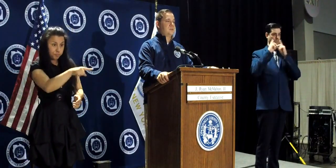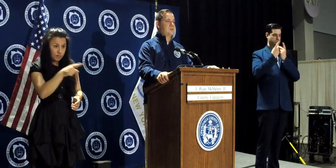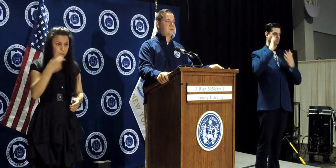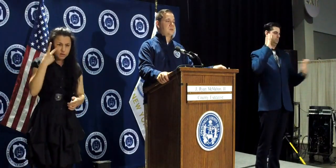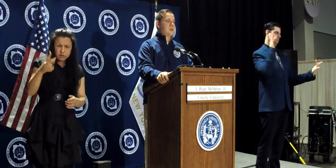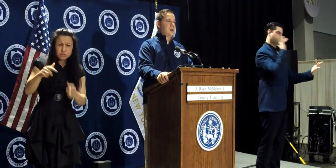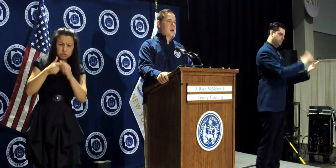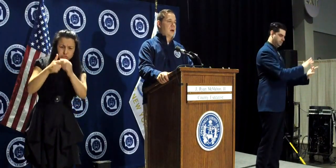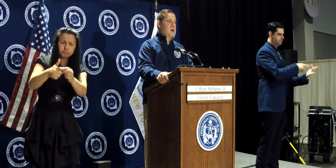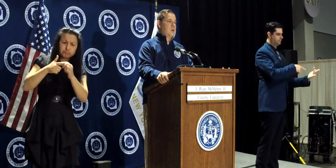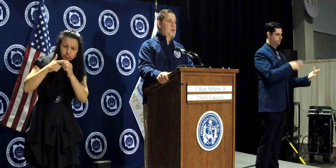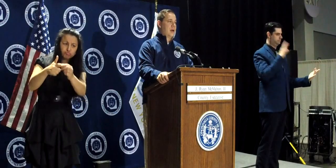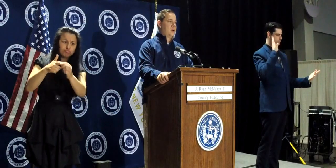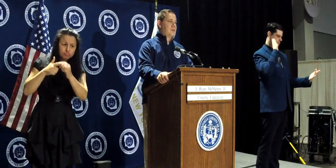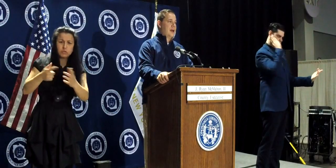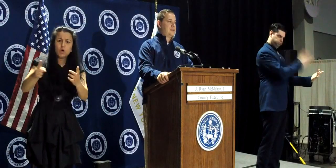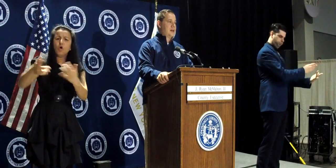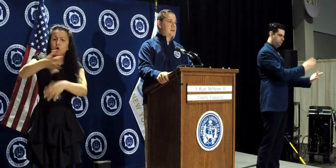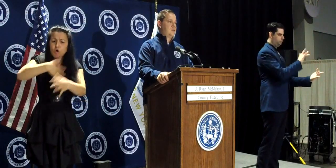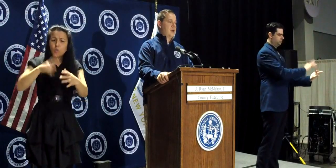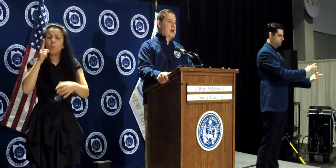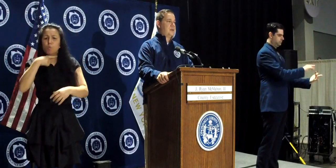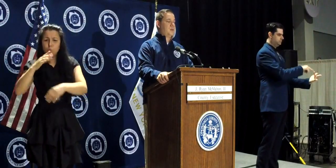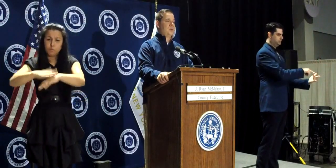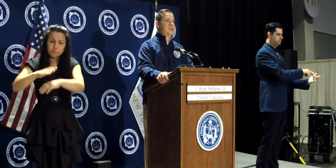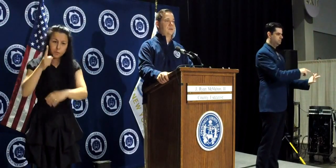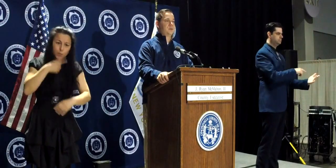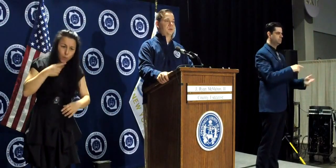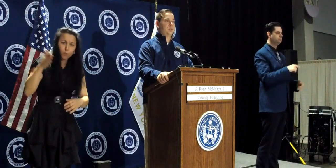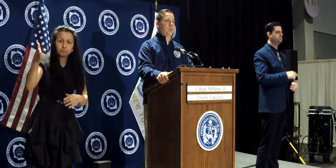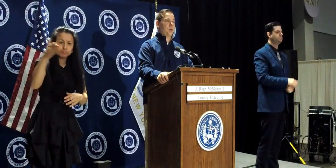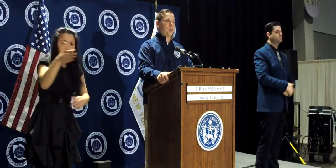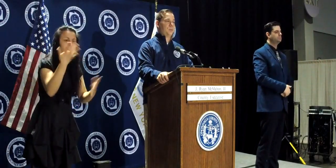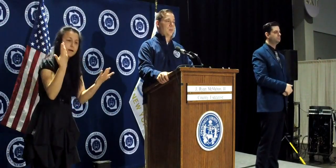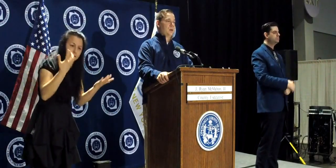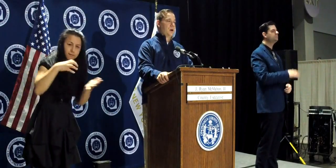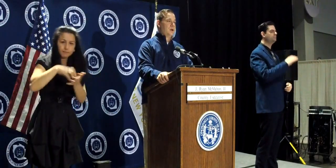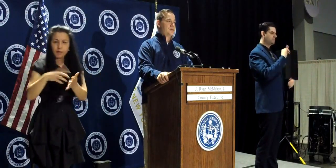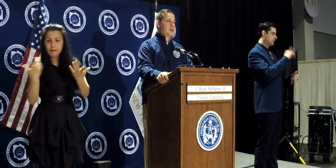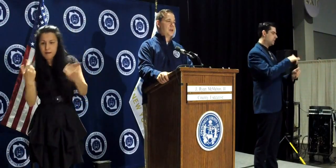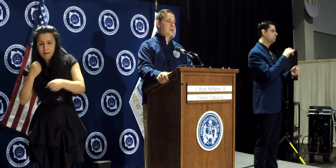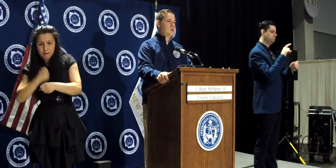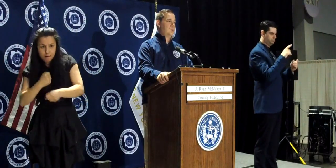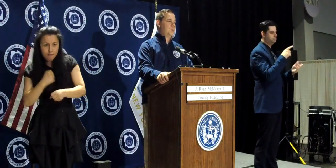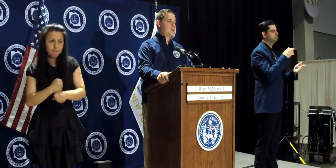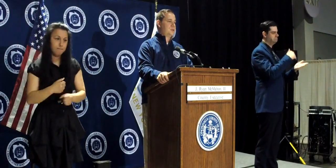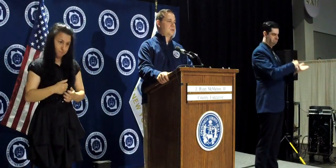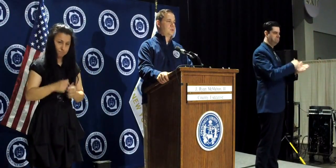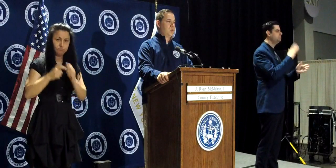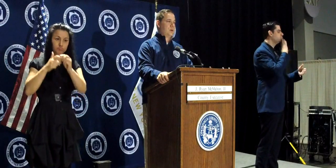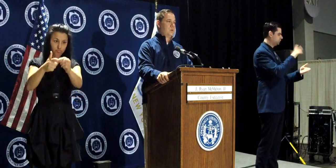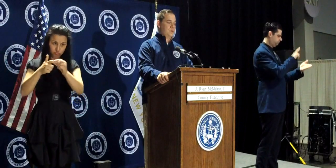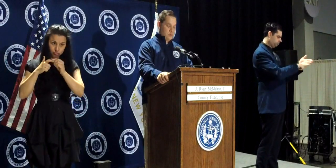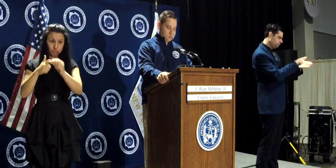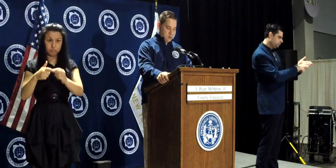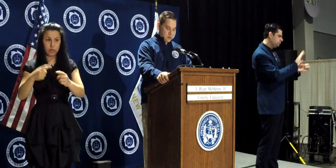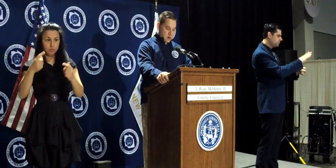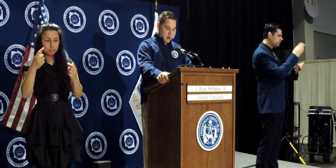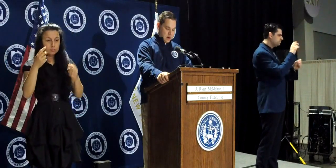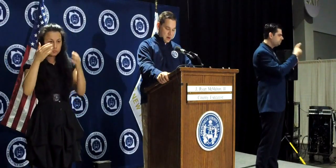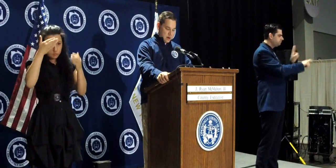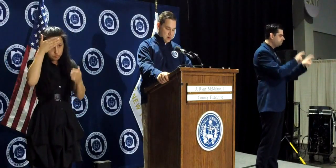had symptoms, what kind of contacts have you had. They'll reach out to your employer, understand who potentially was working with